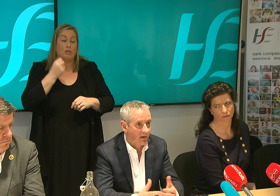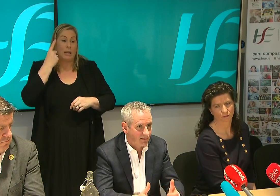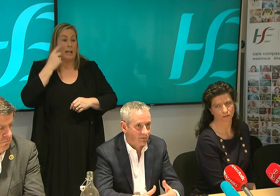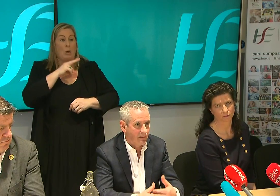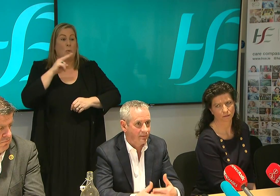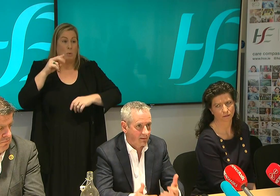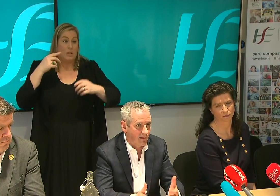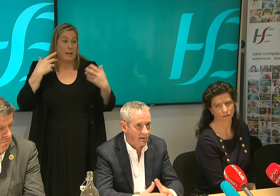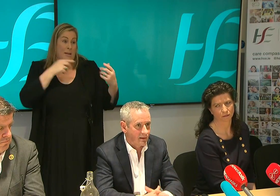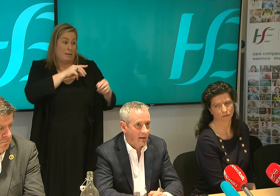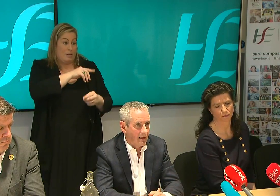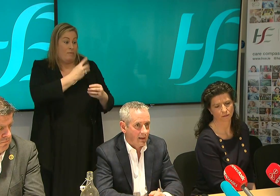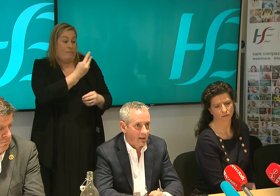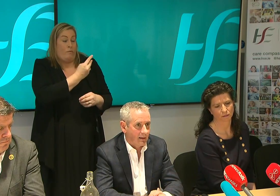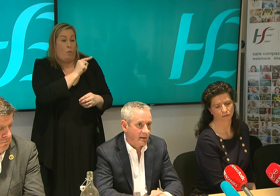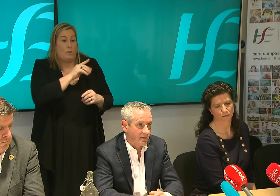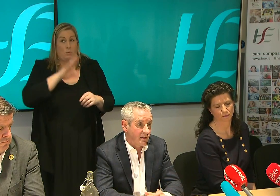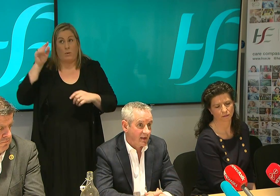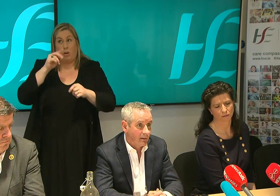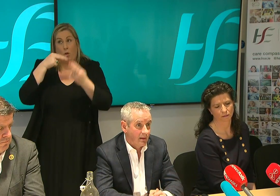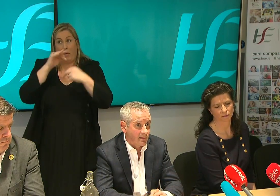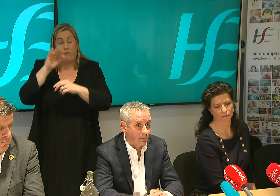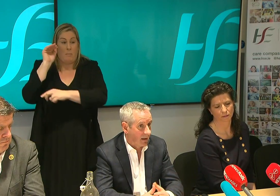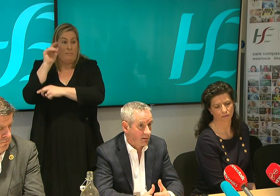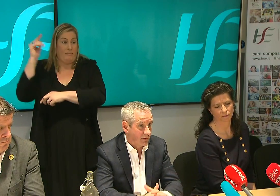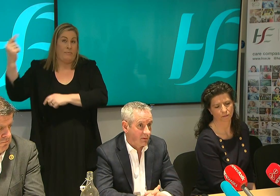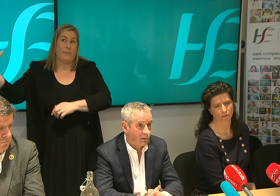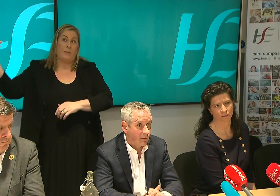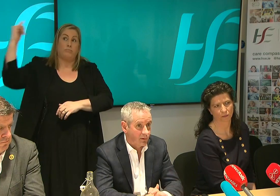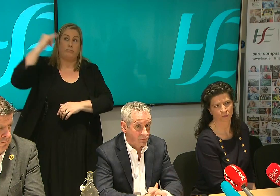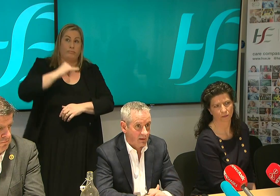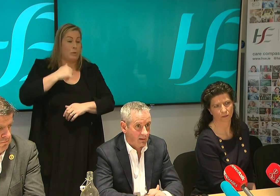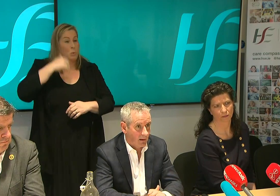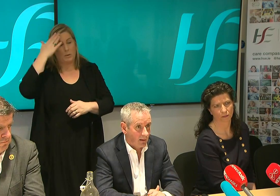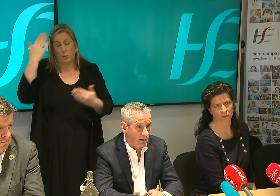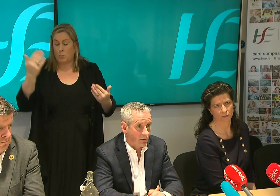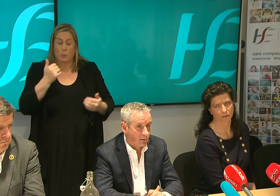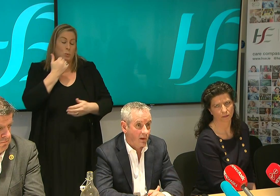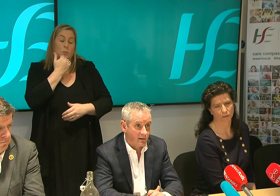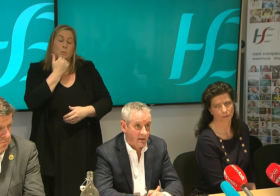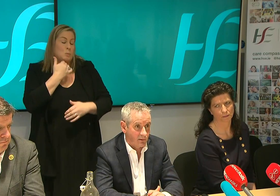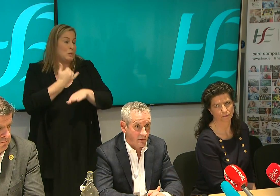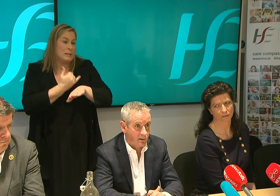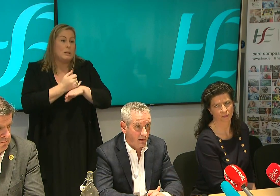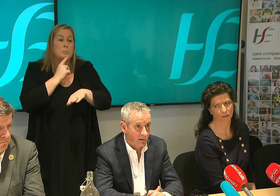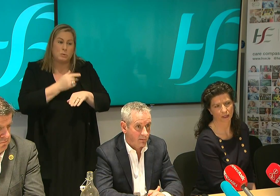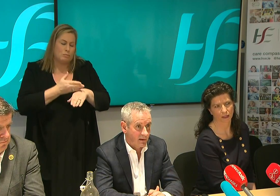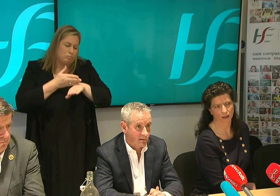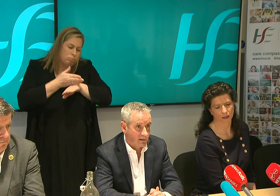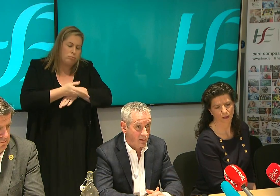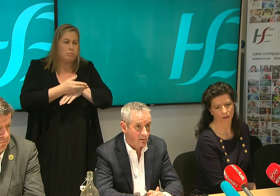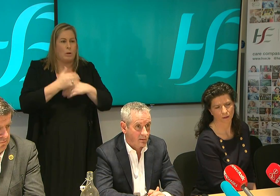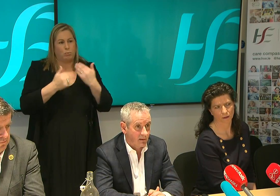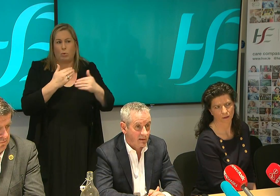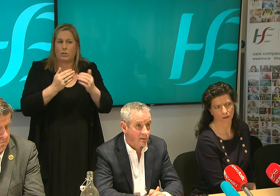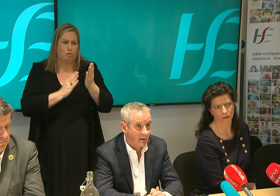obviously the flight involved and the various engagement since then, so I can't confirm the number, but it it's a quite intense process going on overnight